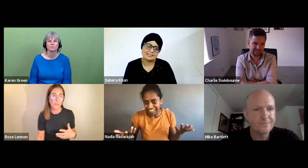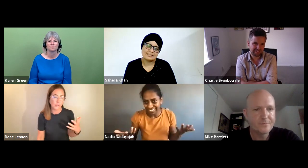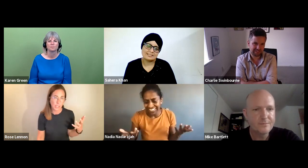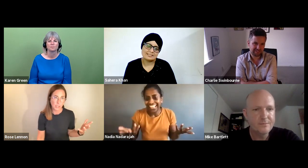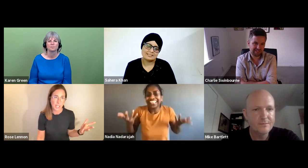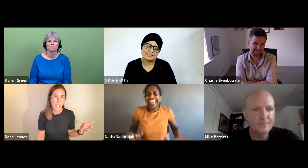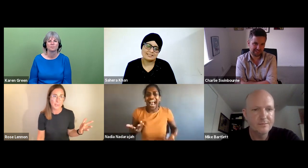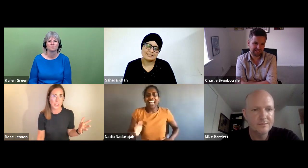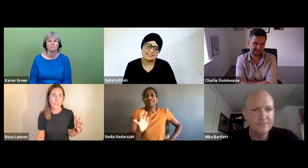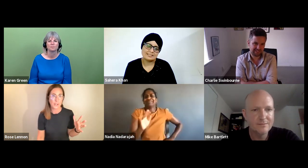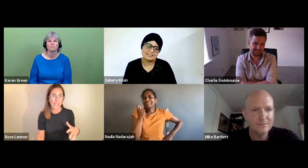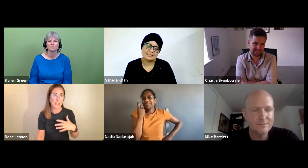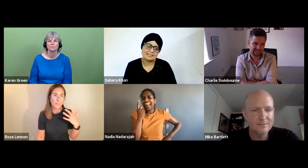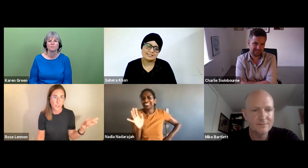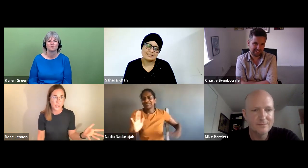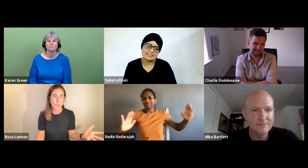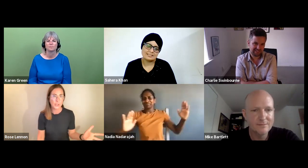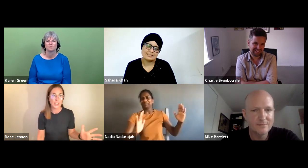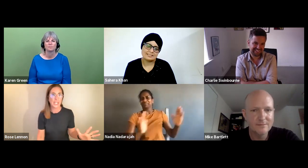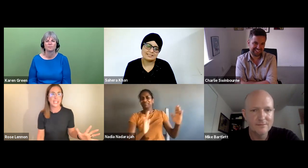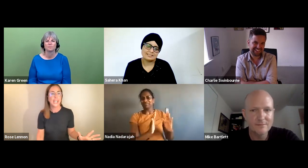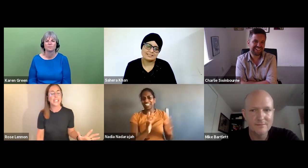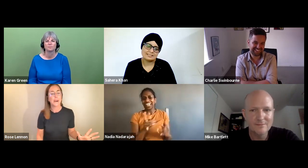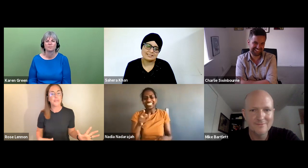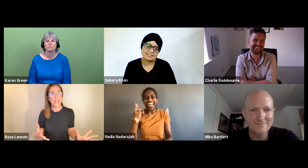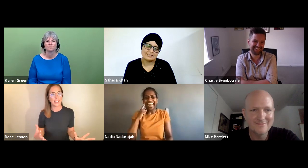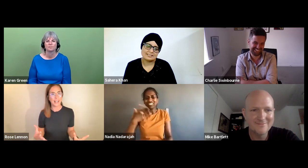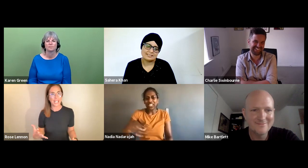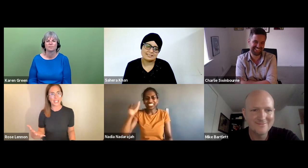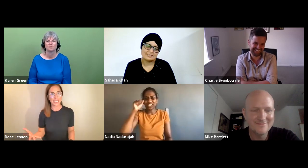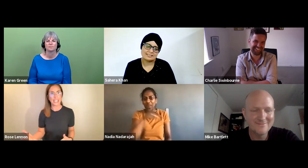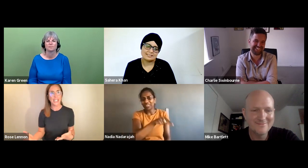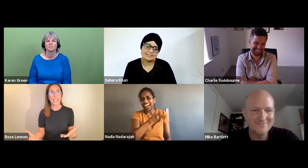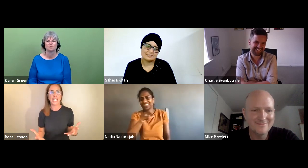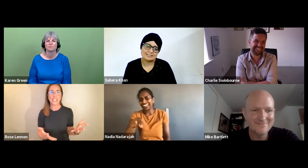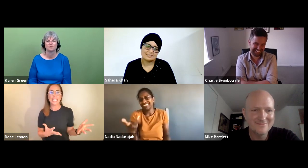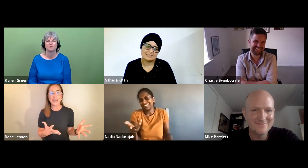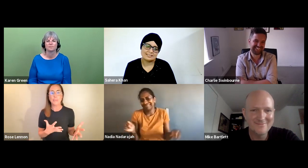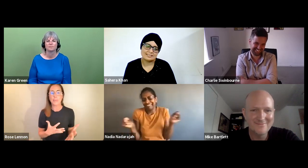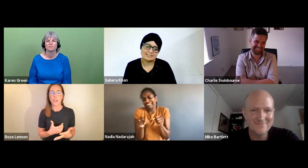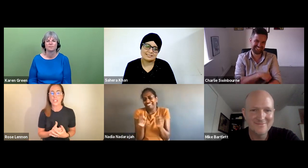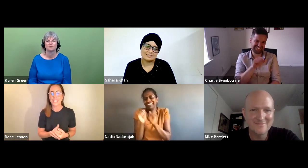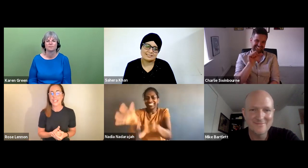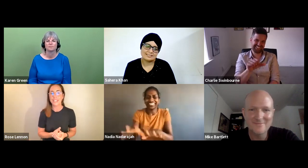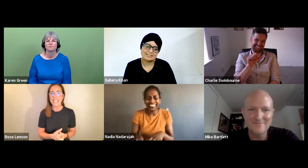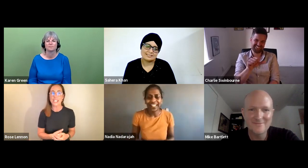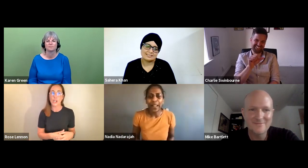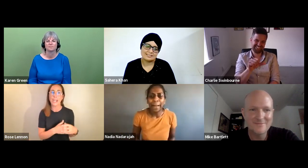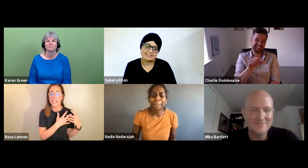talk for a long time, you know, they've got to give out the full story. And now I realize that actually hearing people don't necessarily need to know my